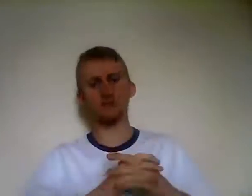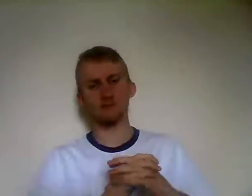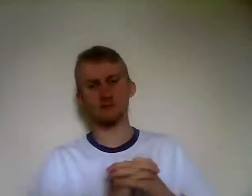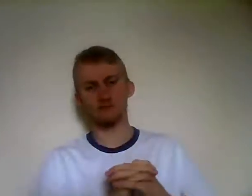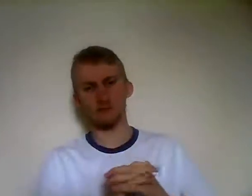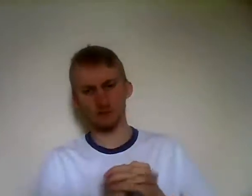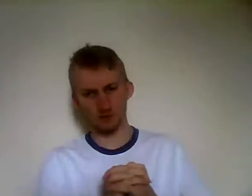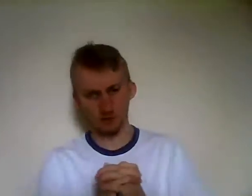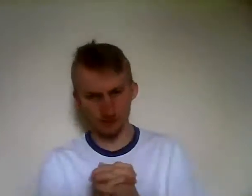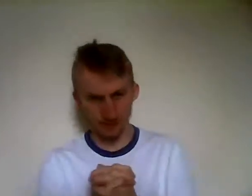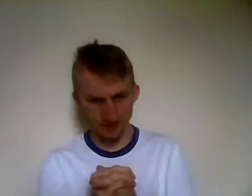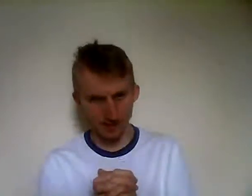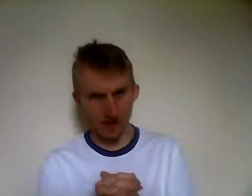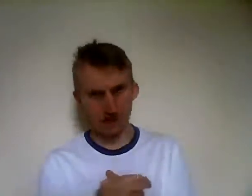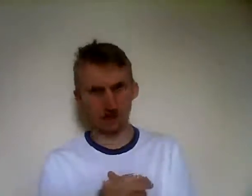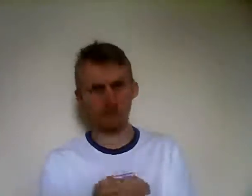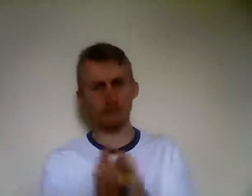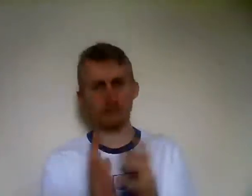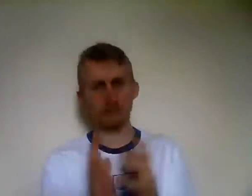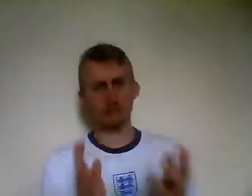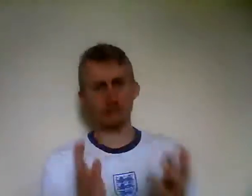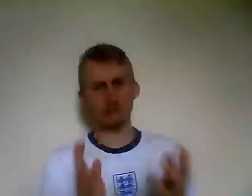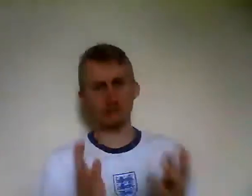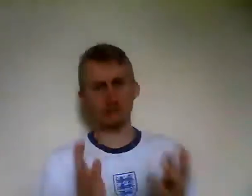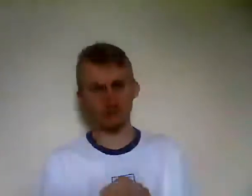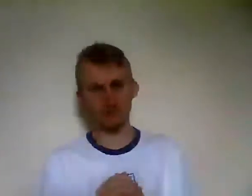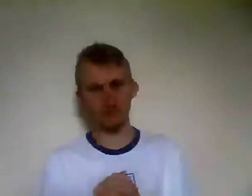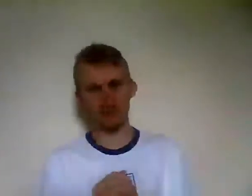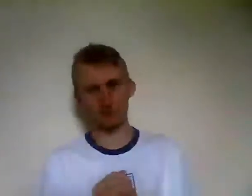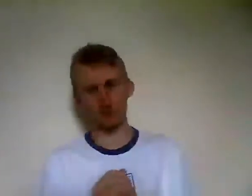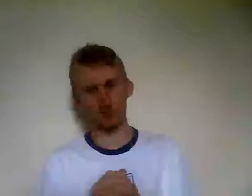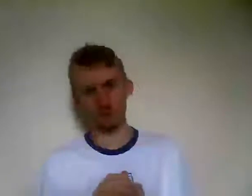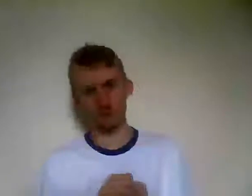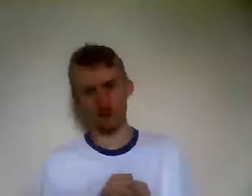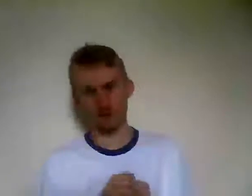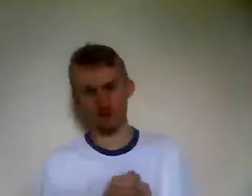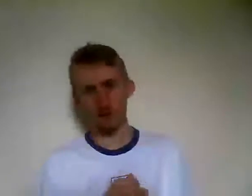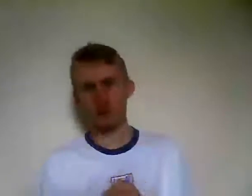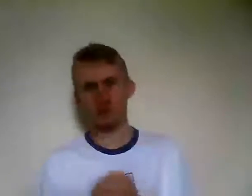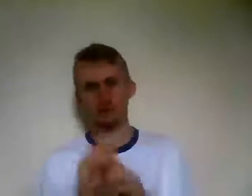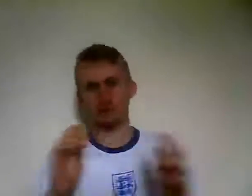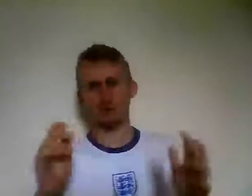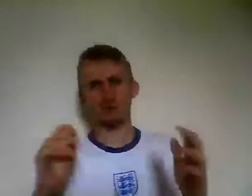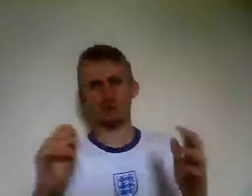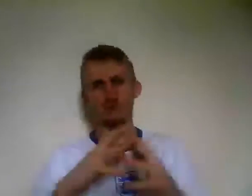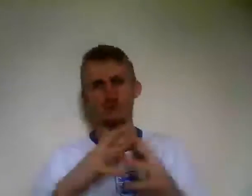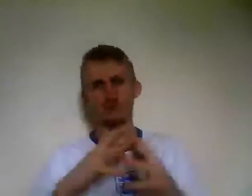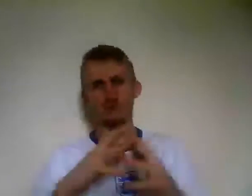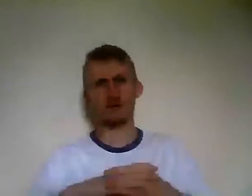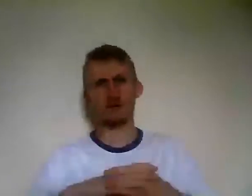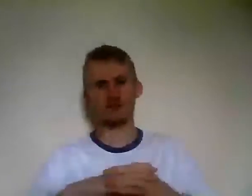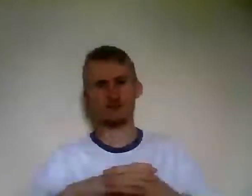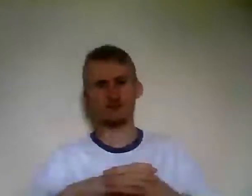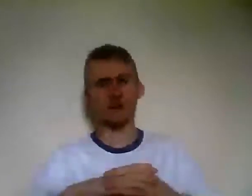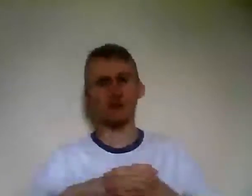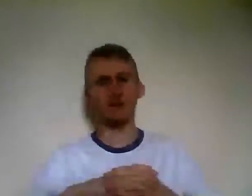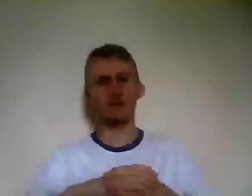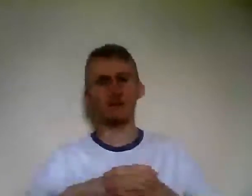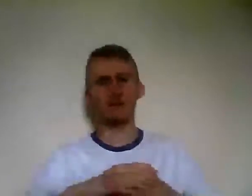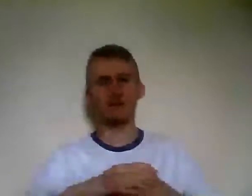17th of March 2010, and the latest setback appeared to be the end of Crawley Town, as the club had very few assets